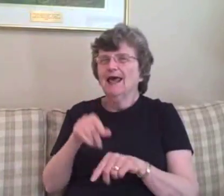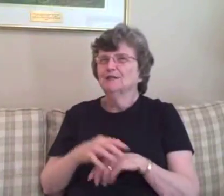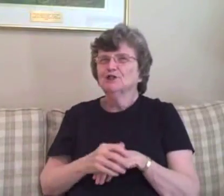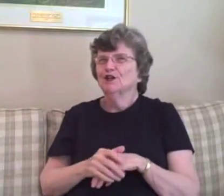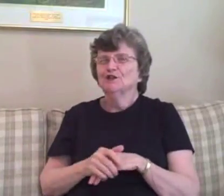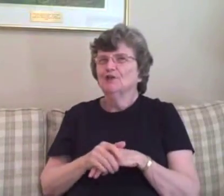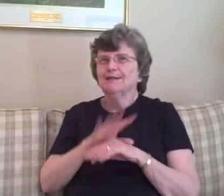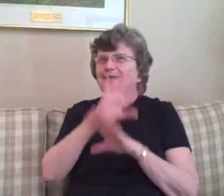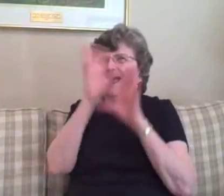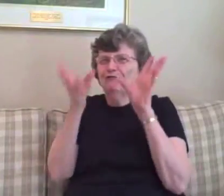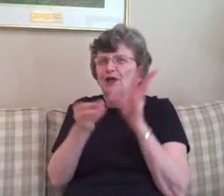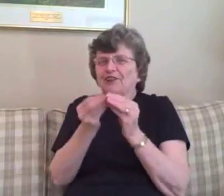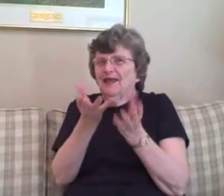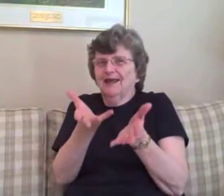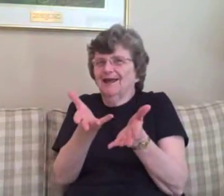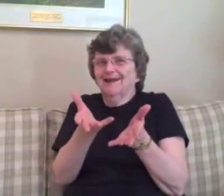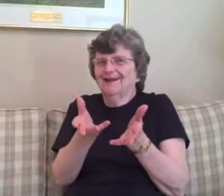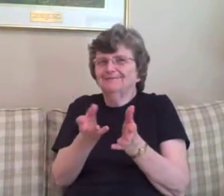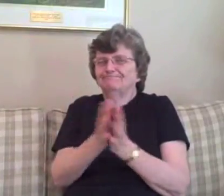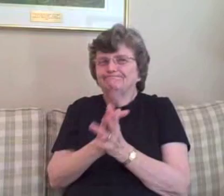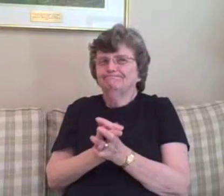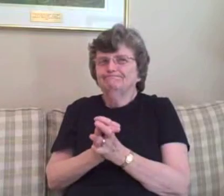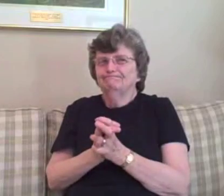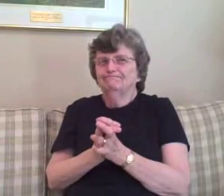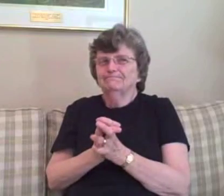Oh, I can't really pick one answer. I think it's everything.